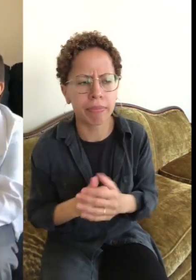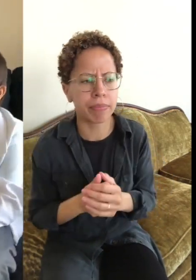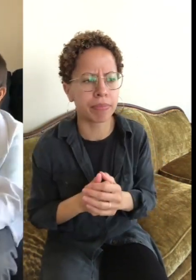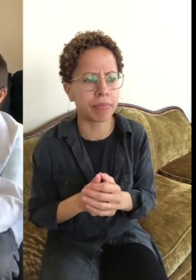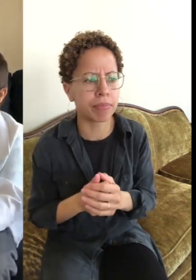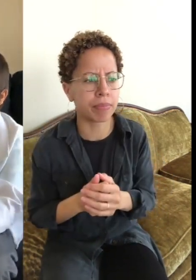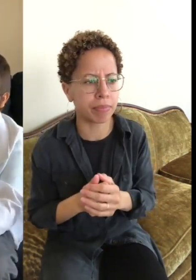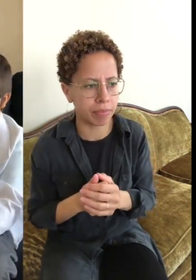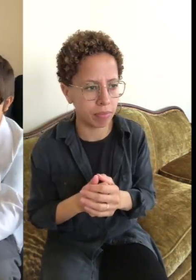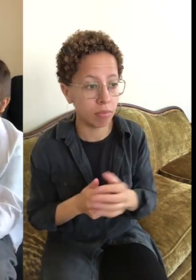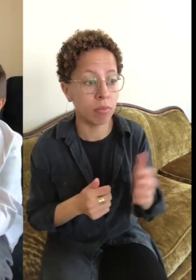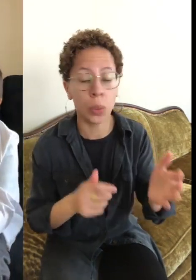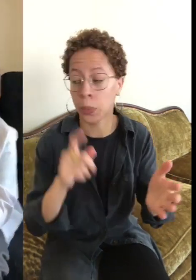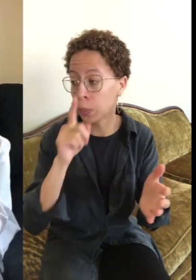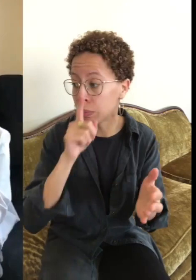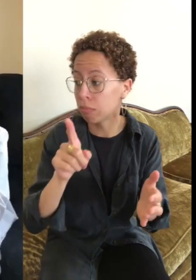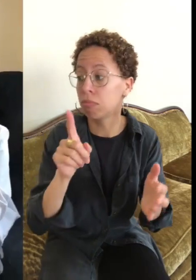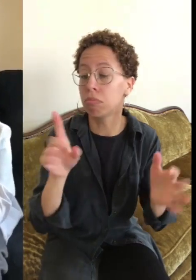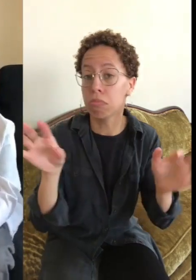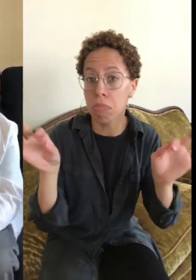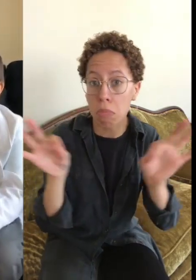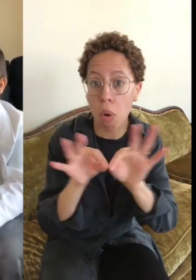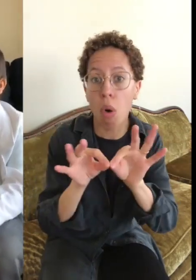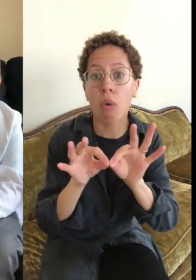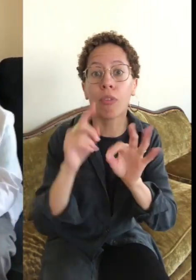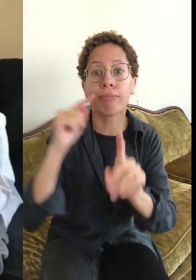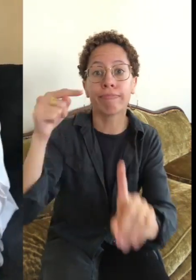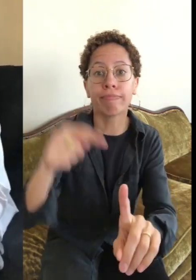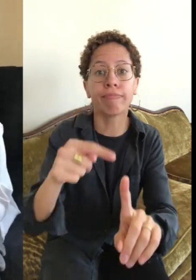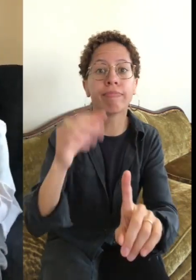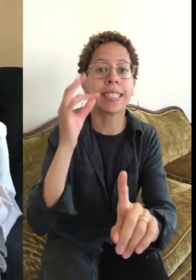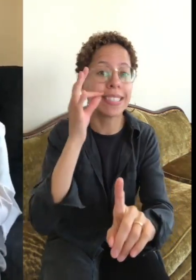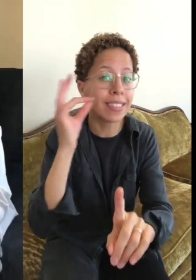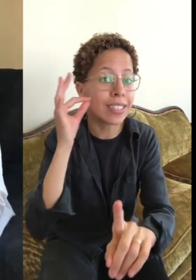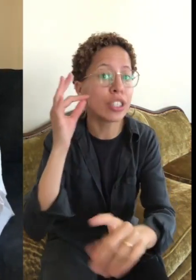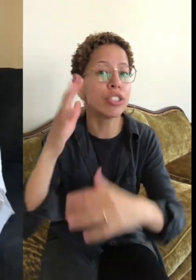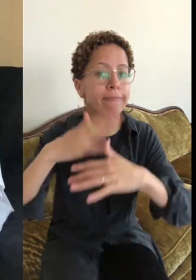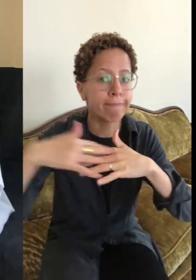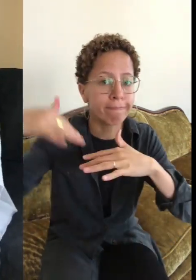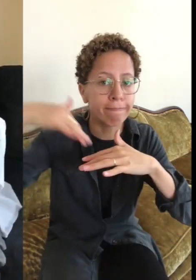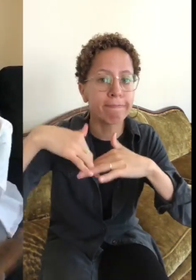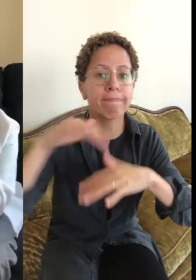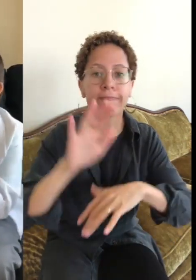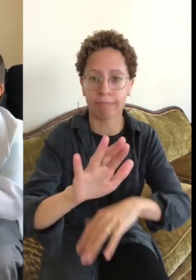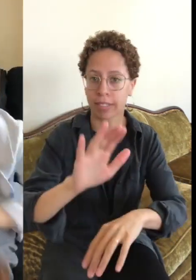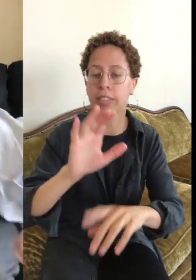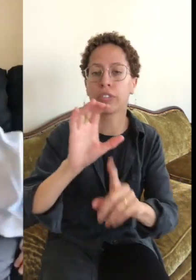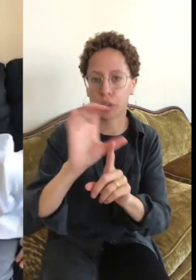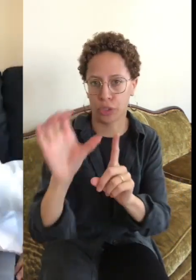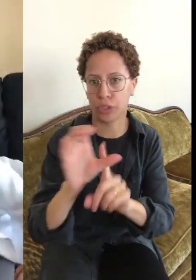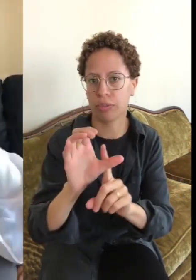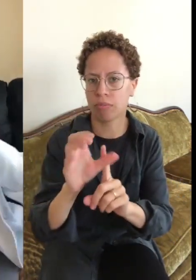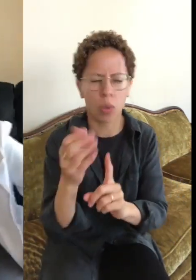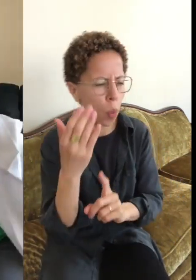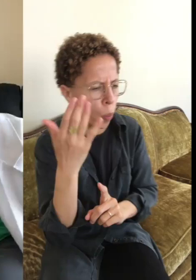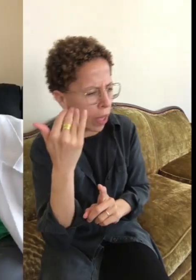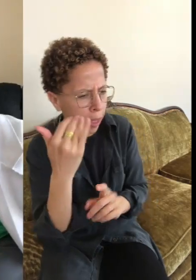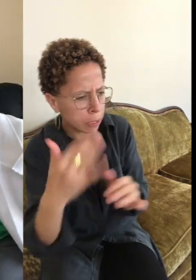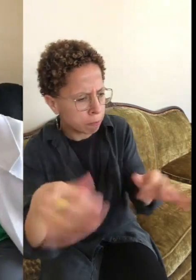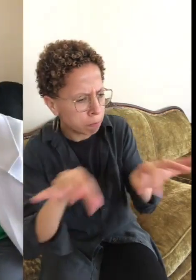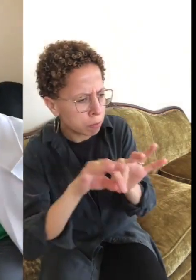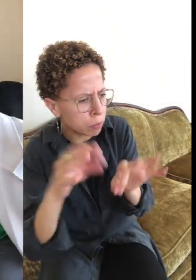That they're very important to indigenous cultures. That's right. Why are they so important?